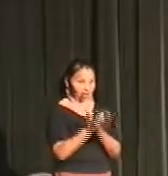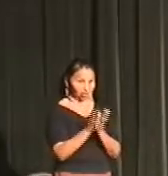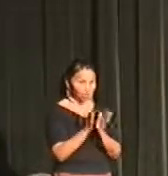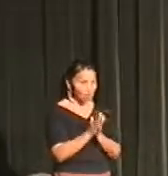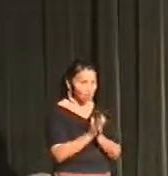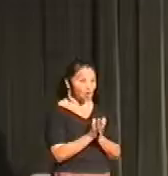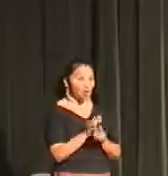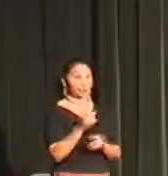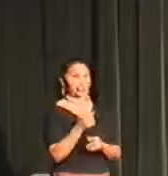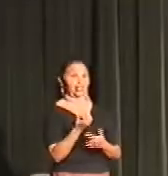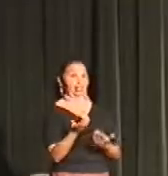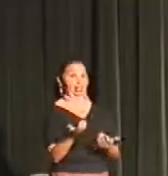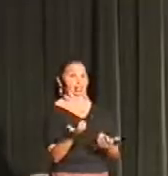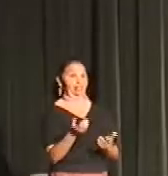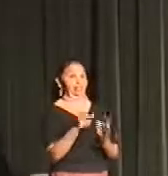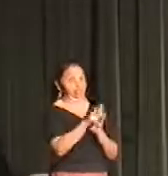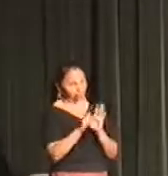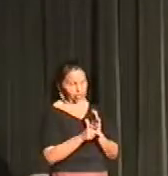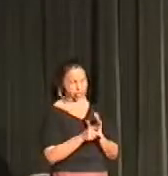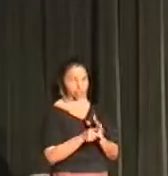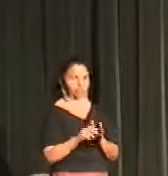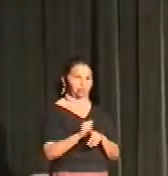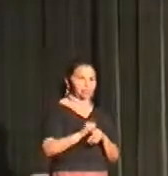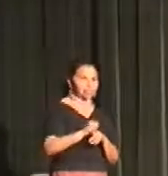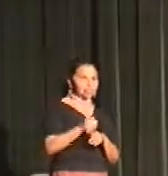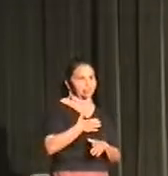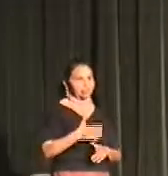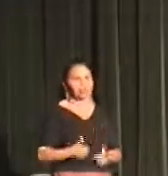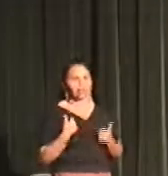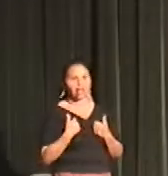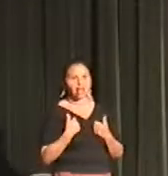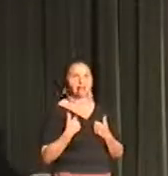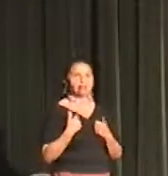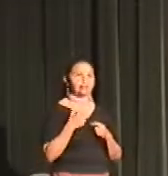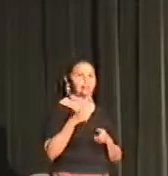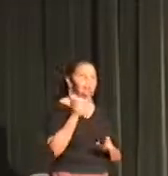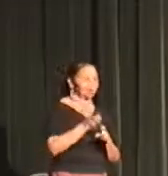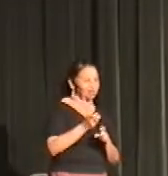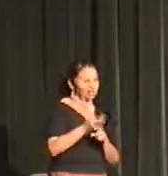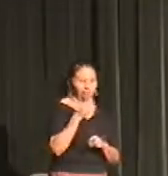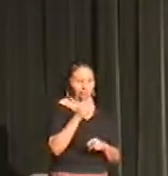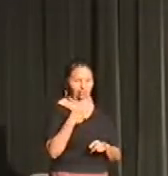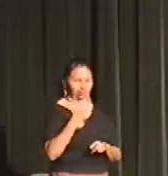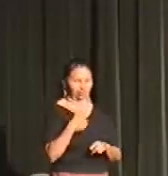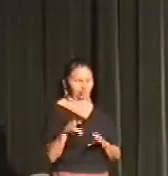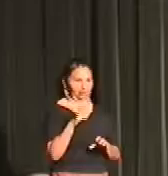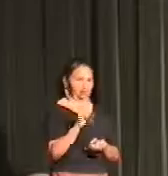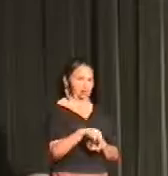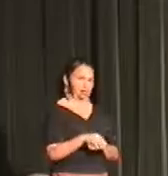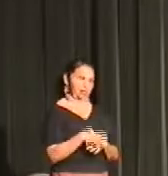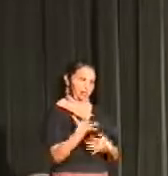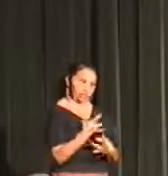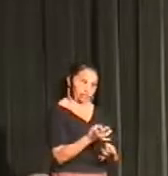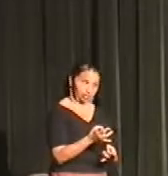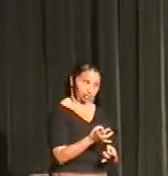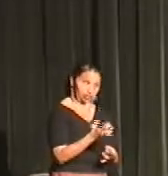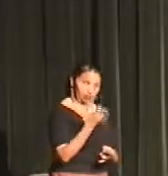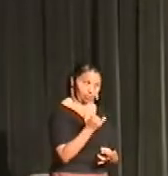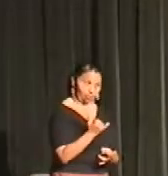my life one day at a time and try and do the best I could. And it was very hard for me. And it's interesting because, you know, about this time,